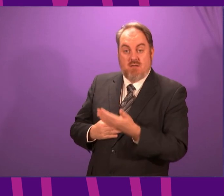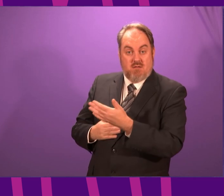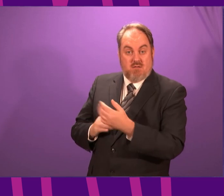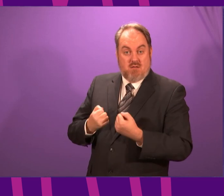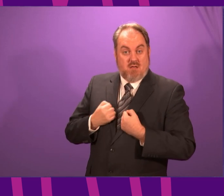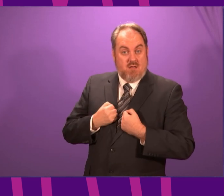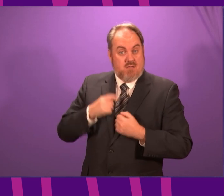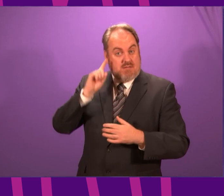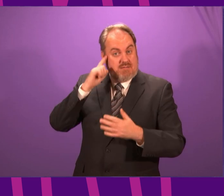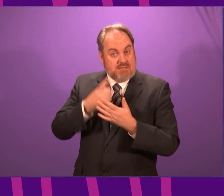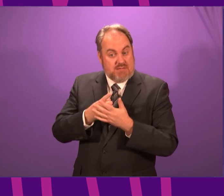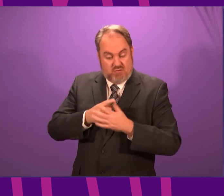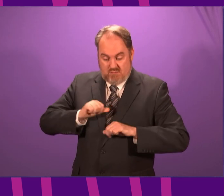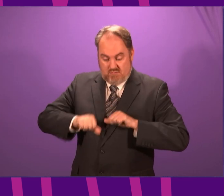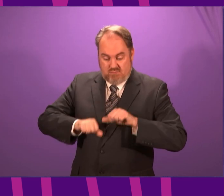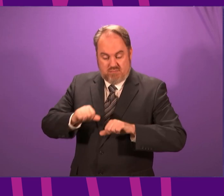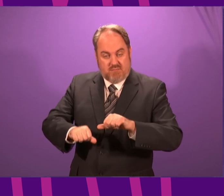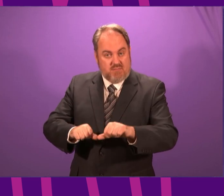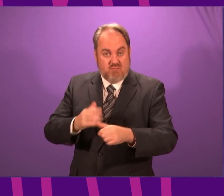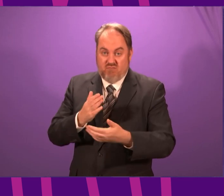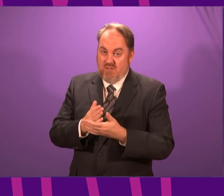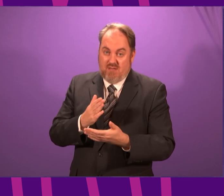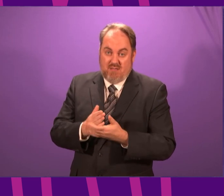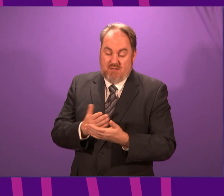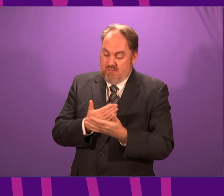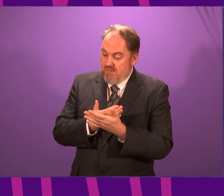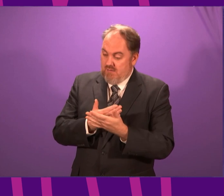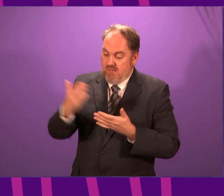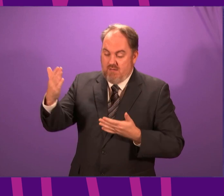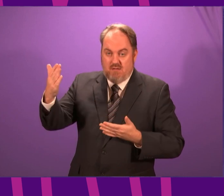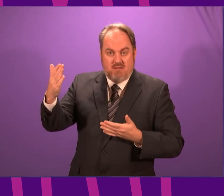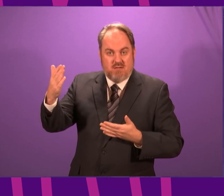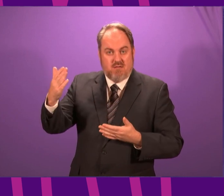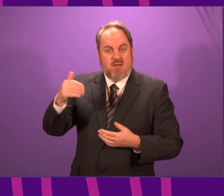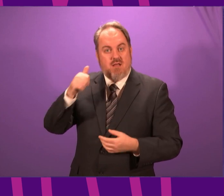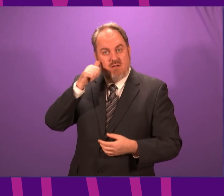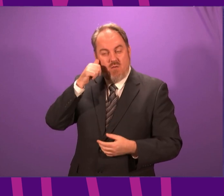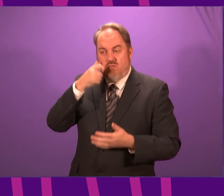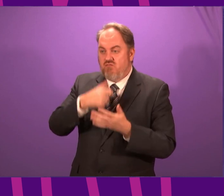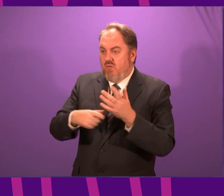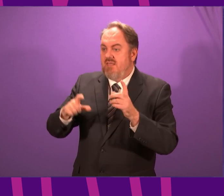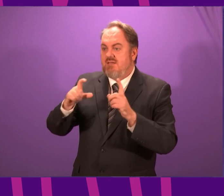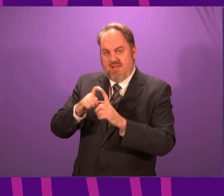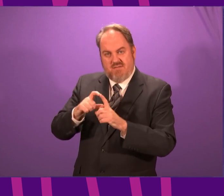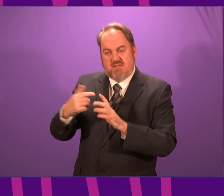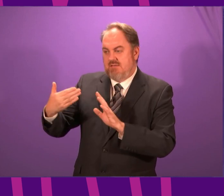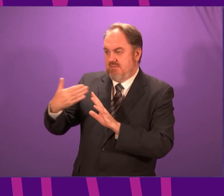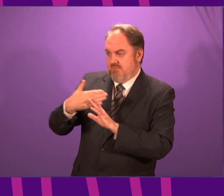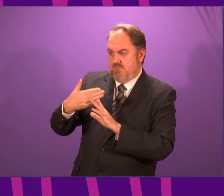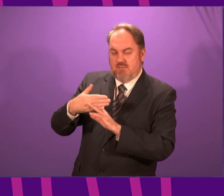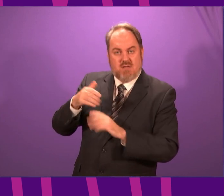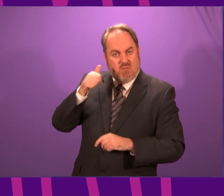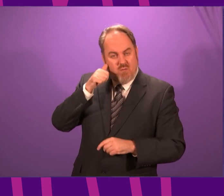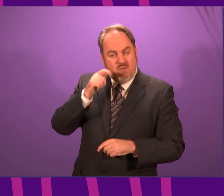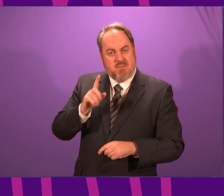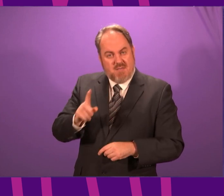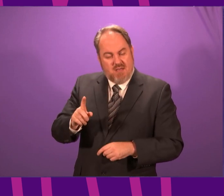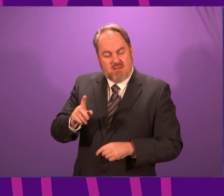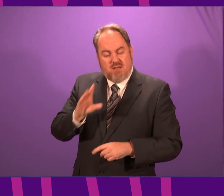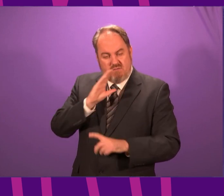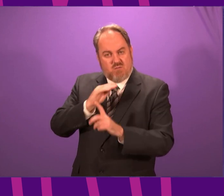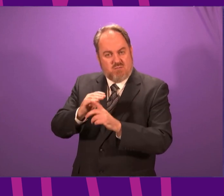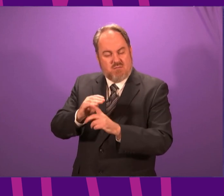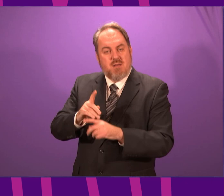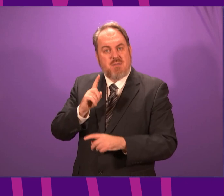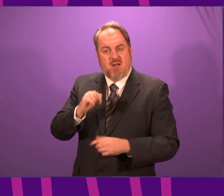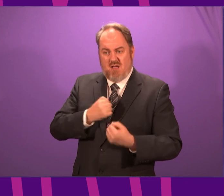thresholds and how that decision-making process will work. But I had already had an intervention with Ruth Davidson, but can I remind people that most of the data and